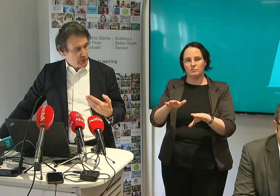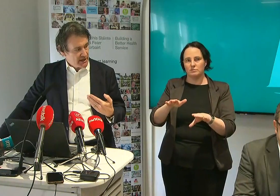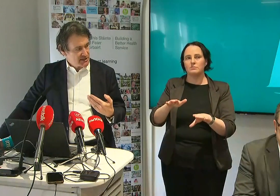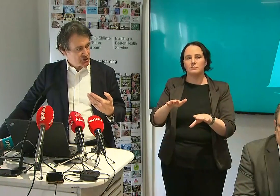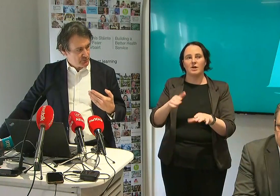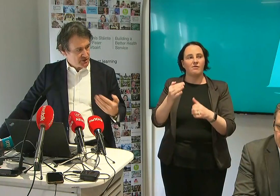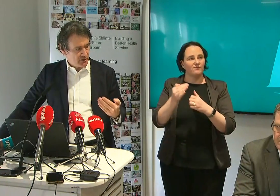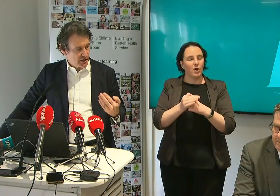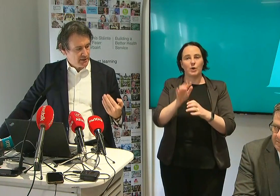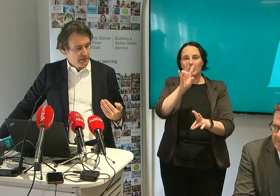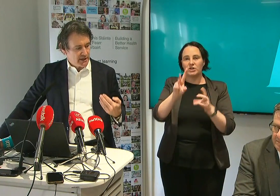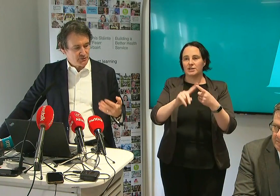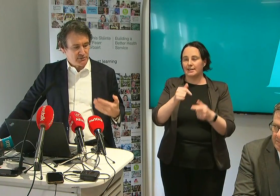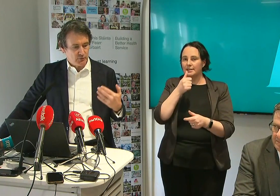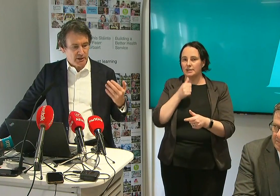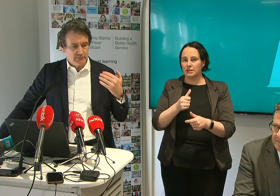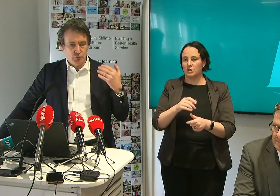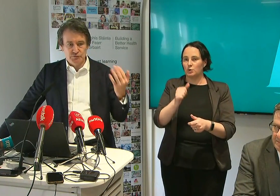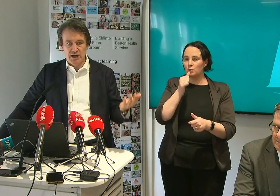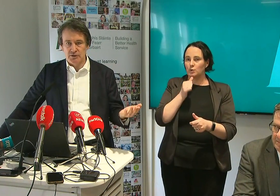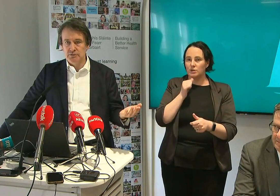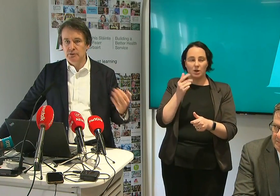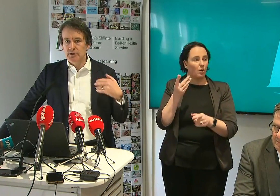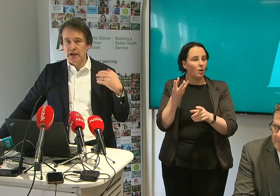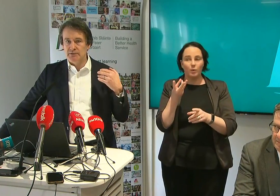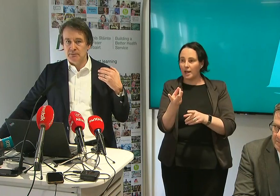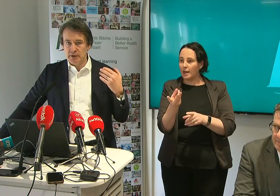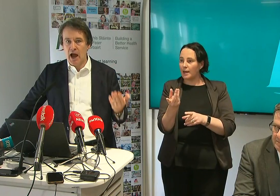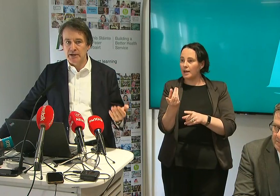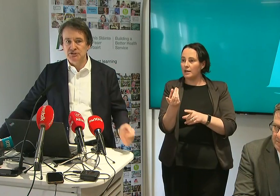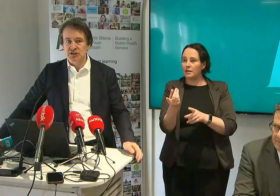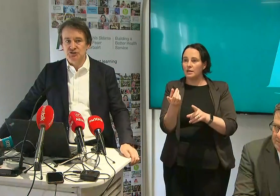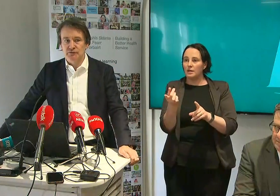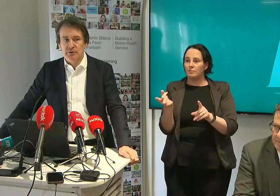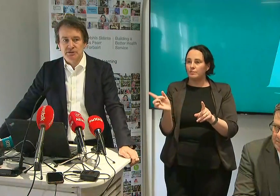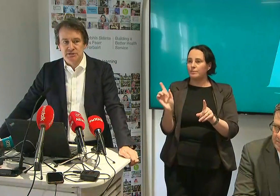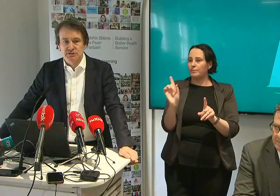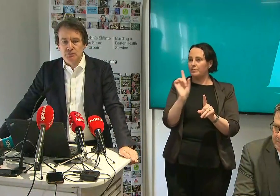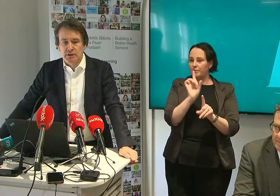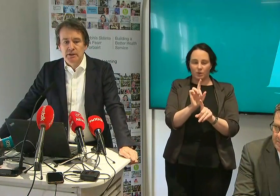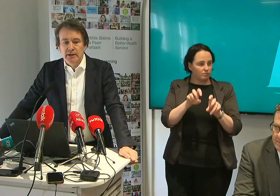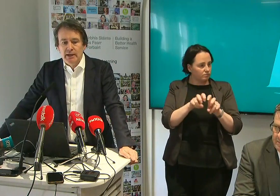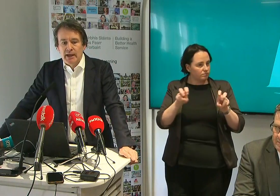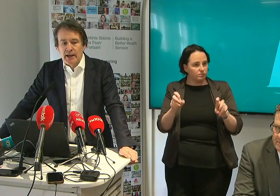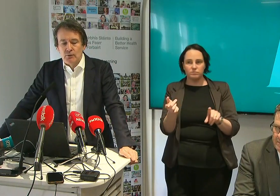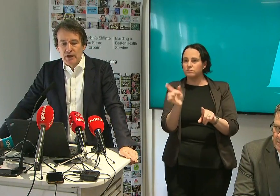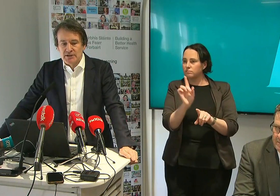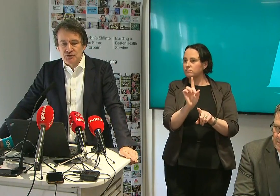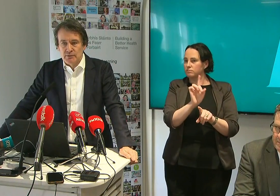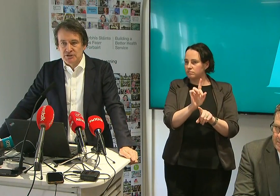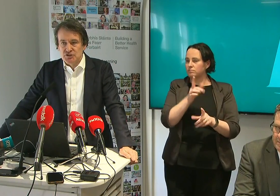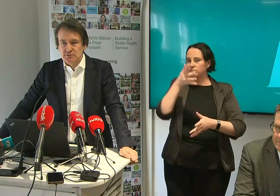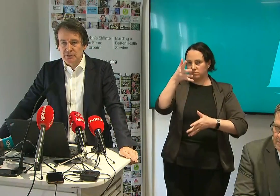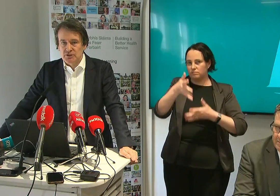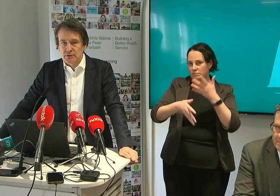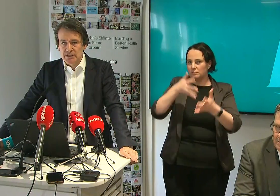For the Q&A session particularly, Susan will move down behind each of the persons who are